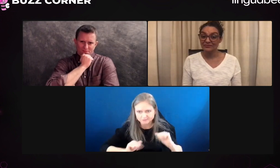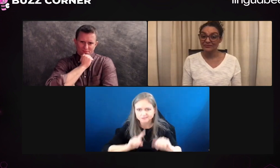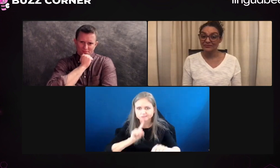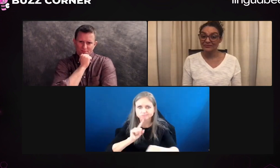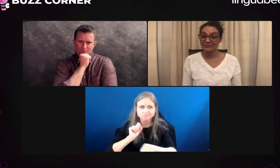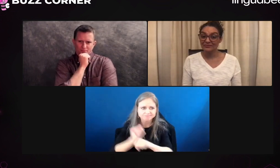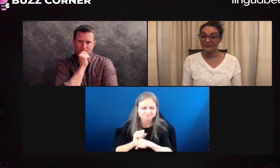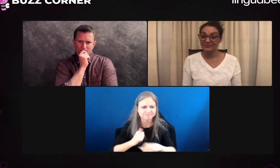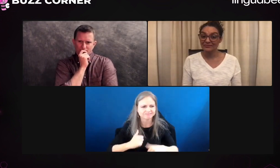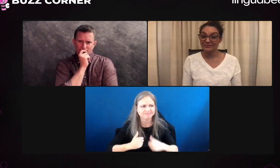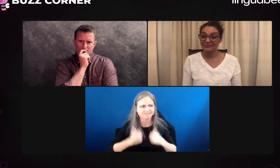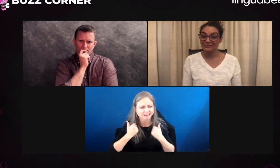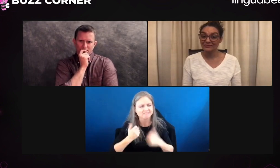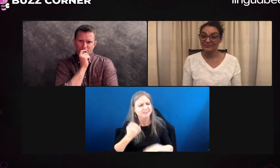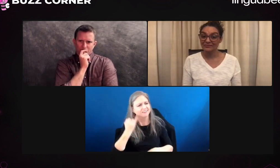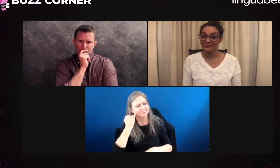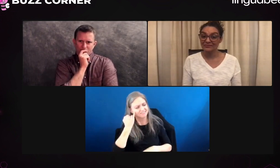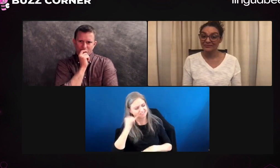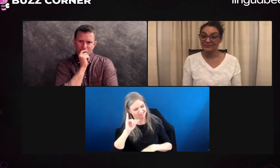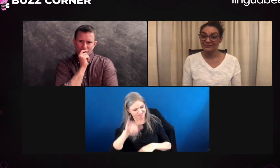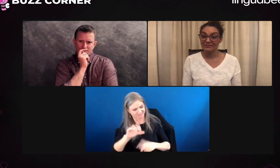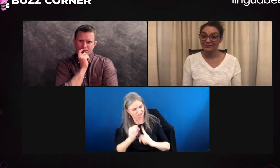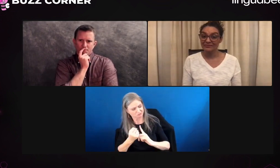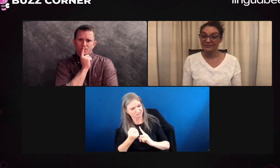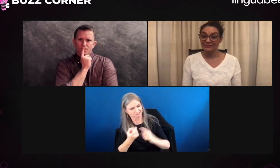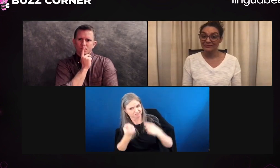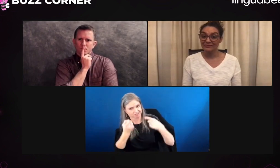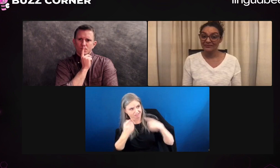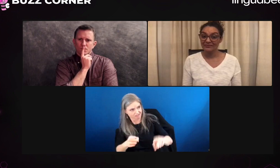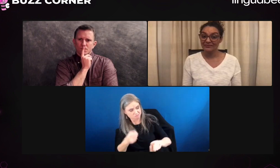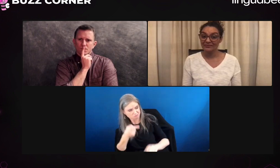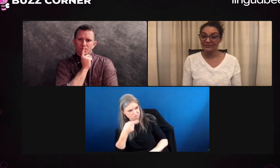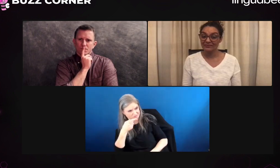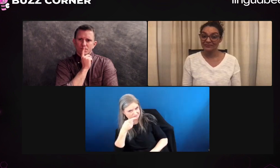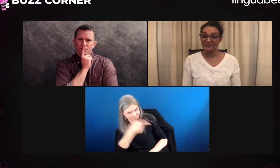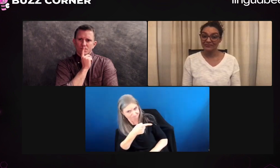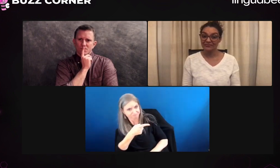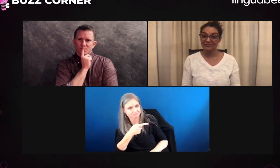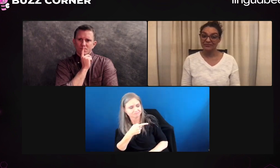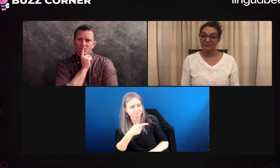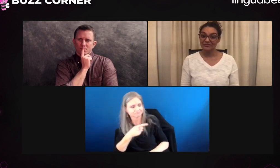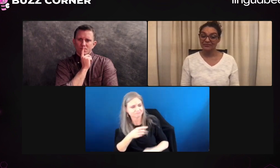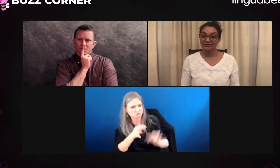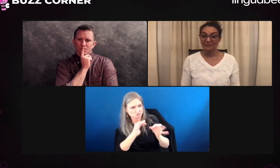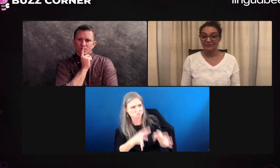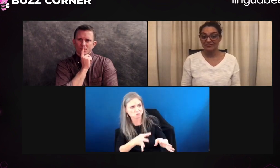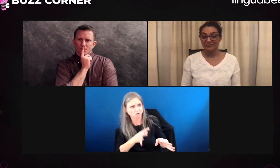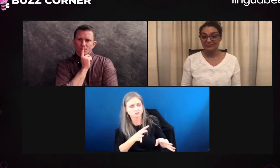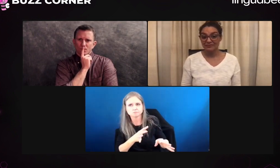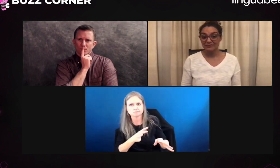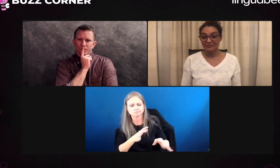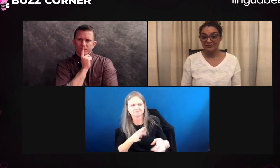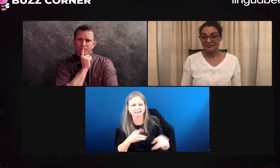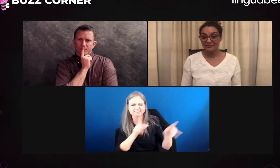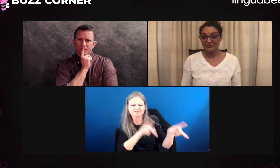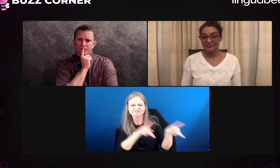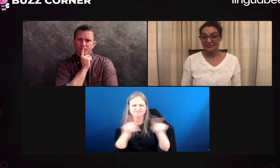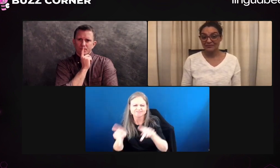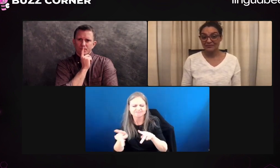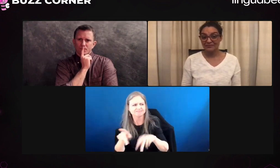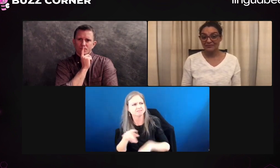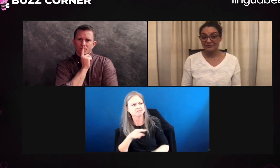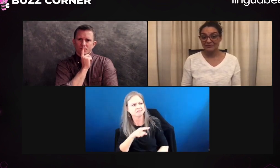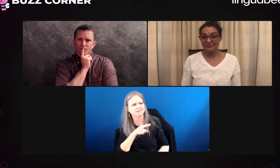deaf people are not dramatic, right? They have their everyday lives. If situation would happen to this